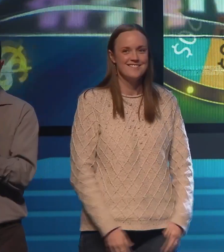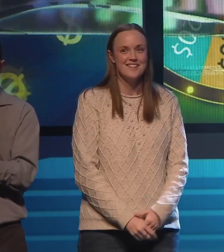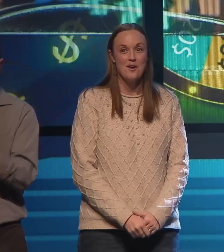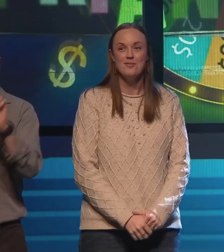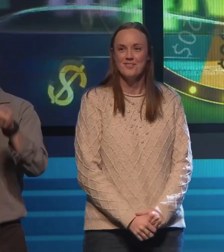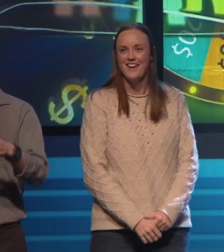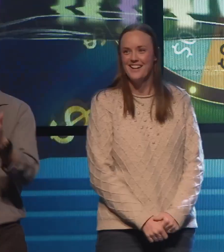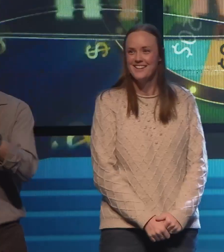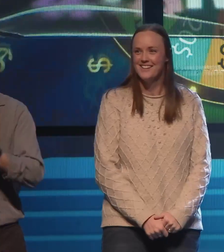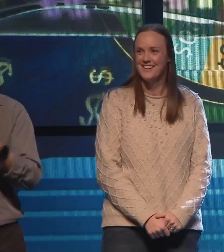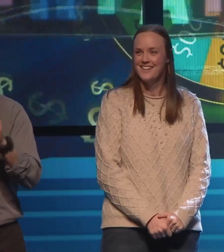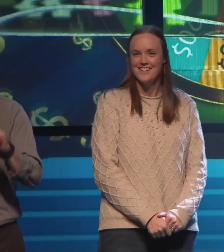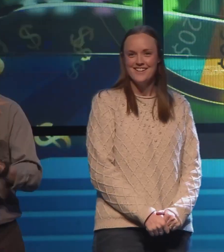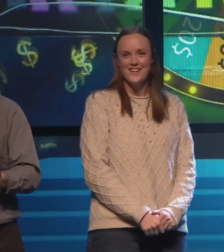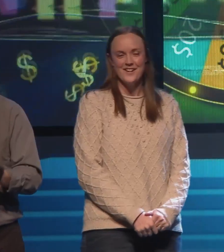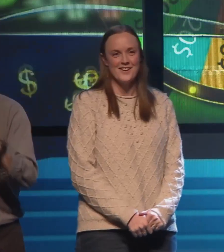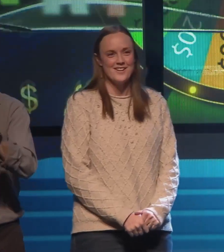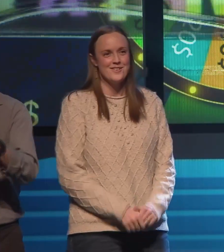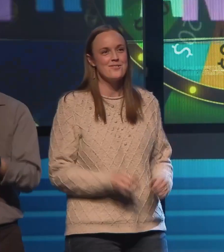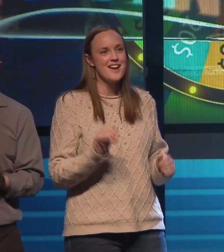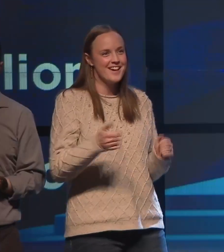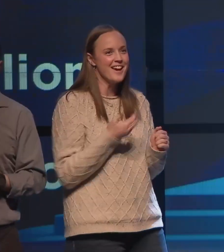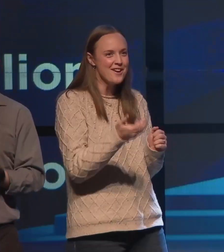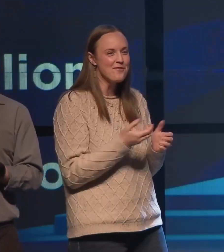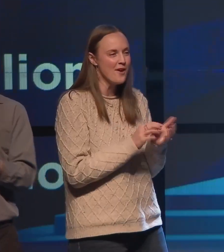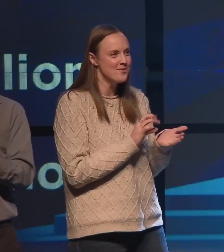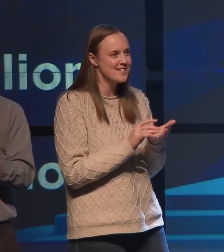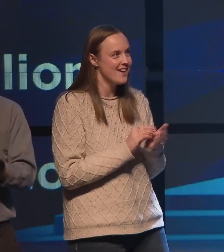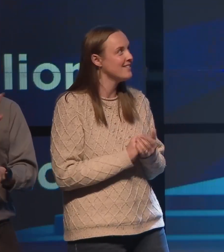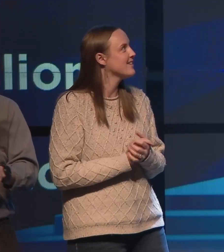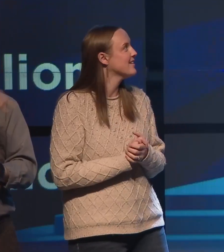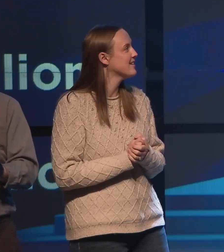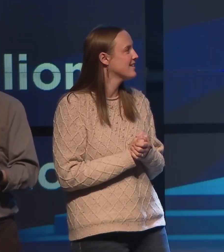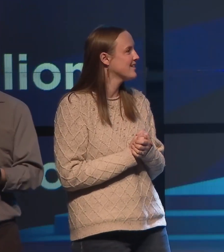friend. Okay? All right. So